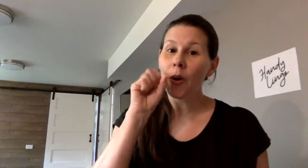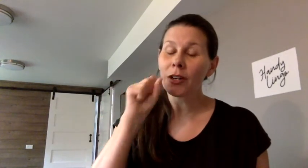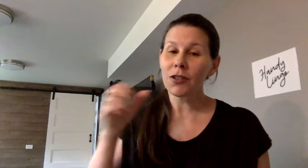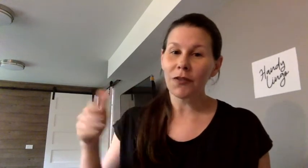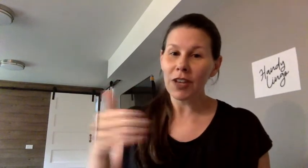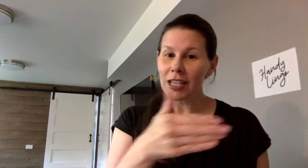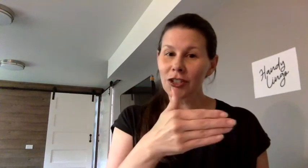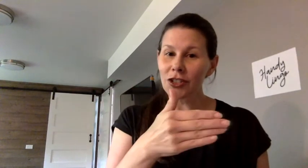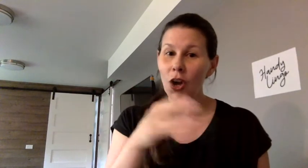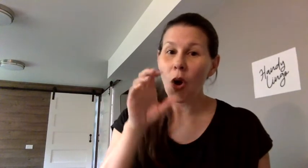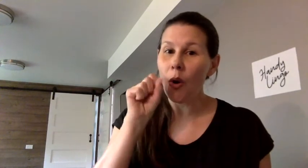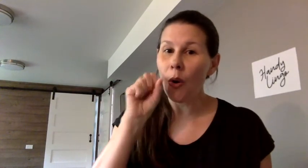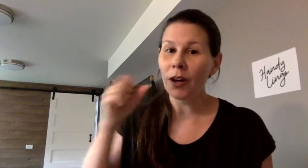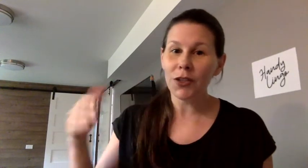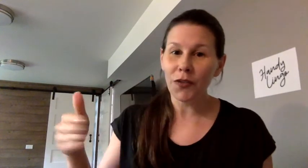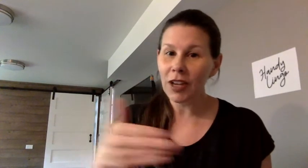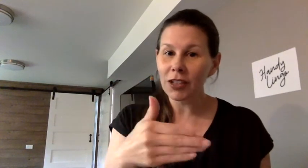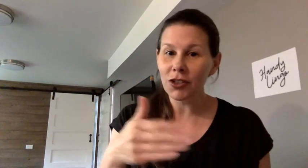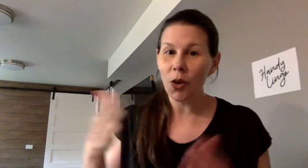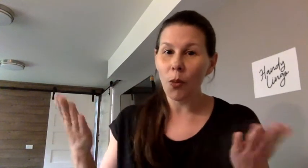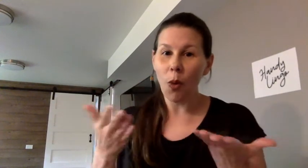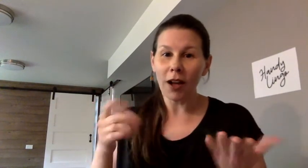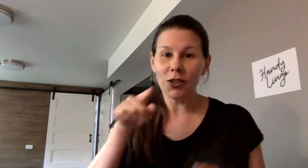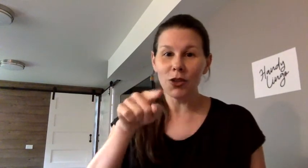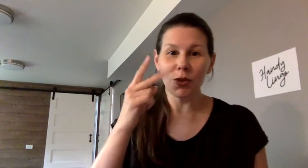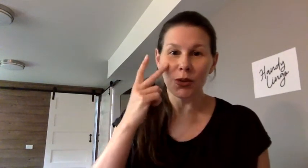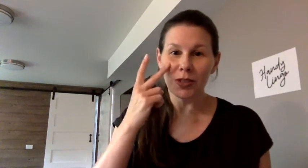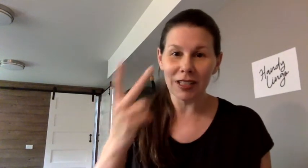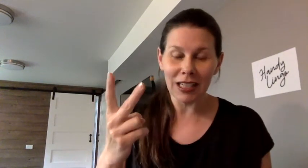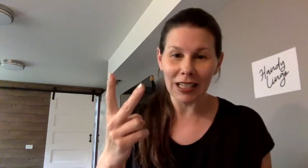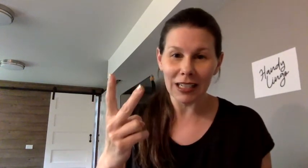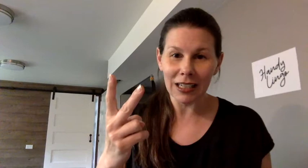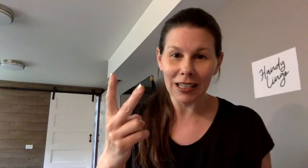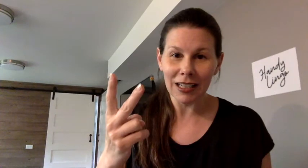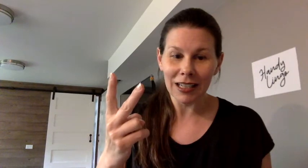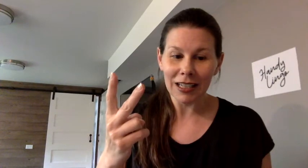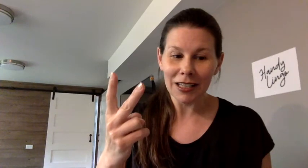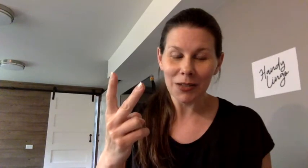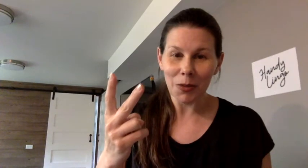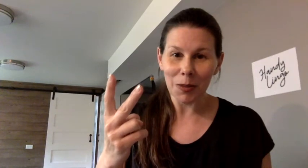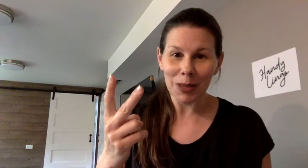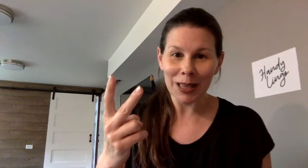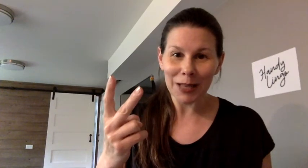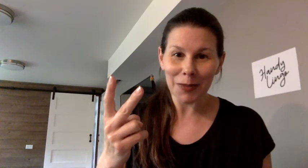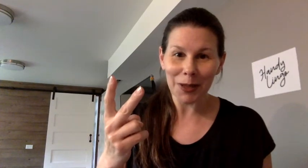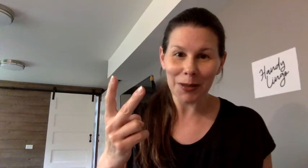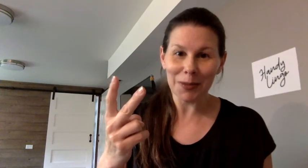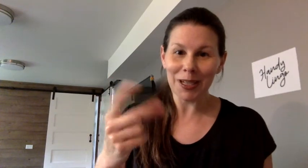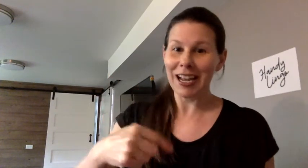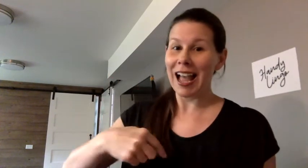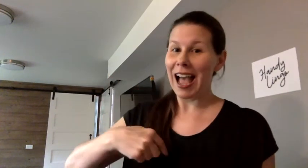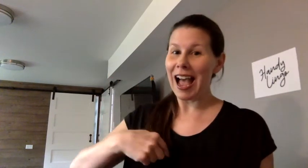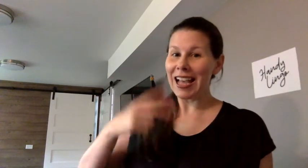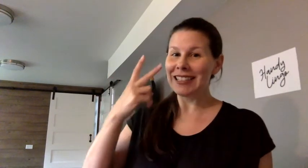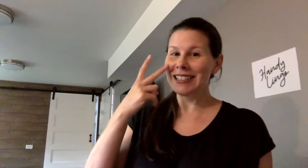Orange fish, what do you see? Do you remember the last part of the book? I see